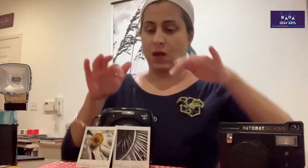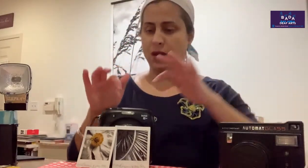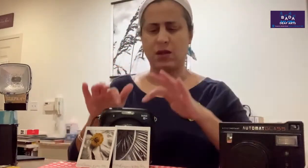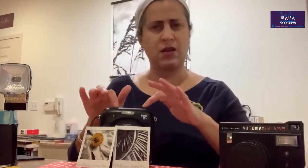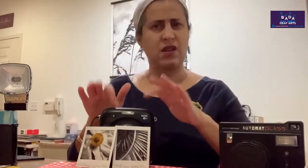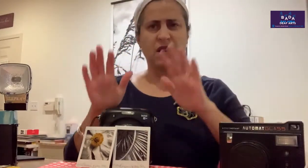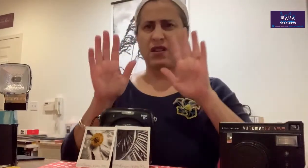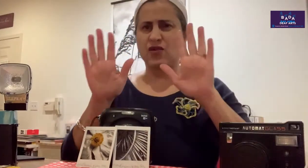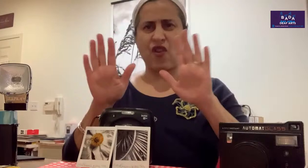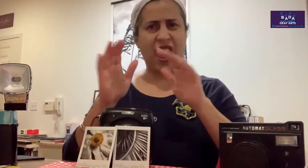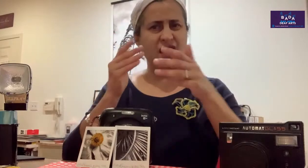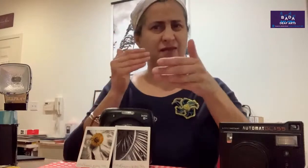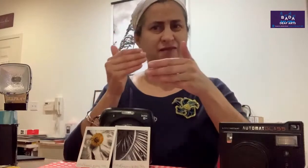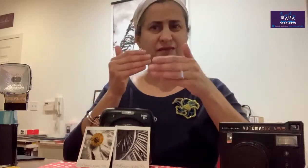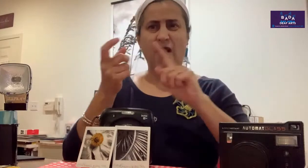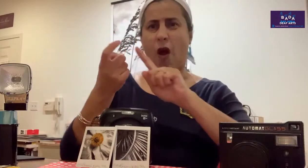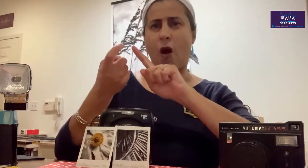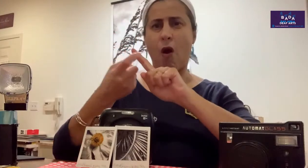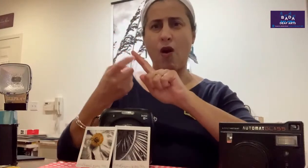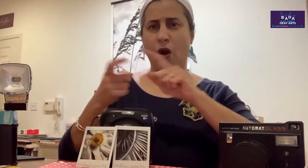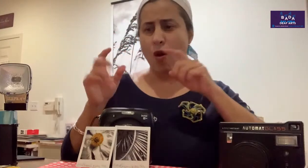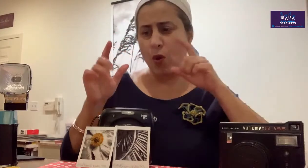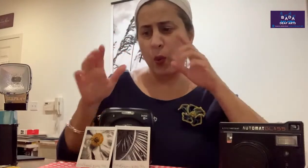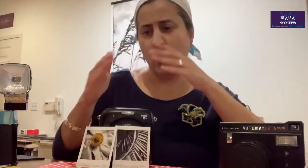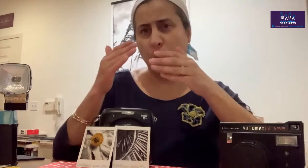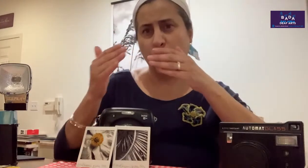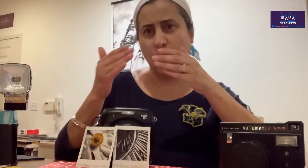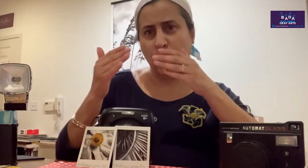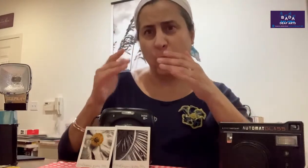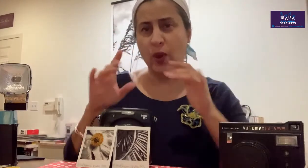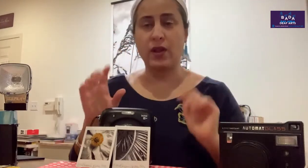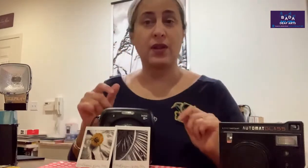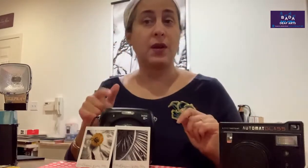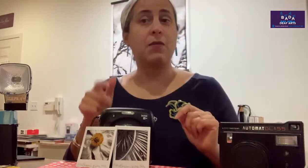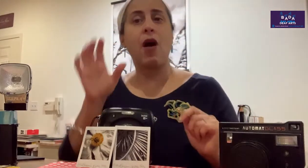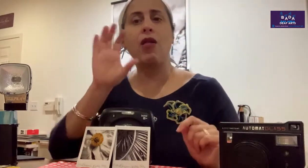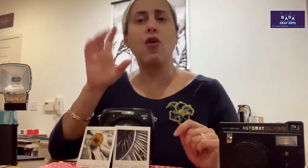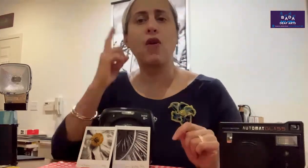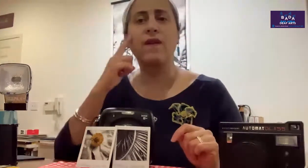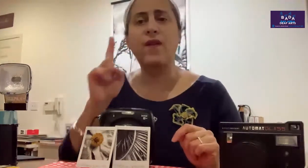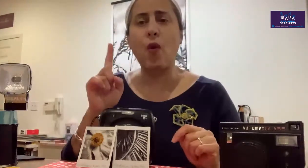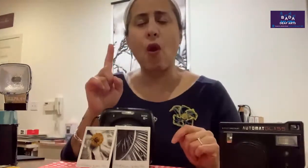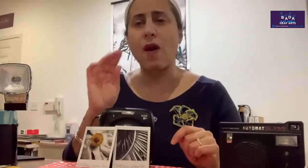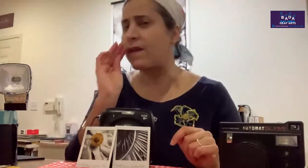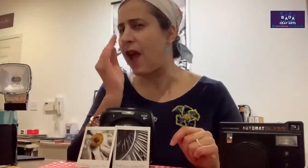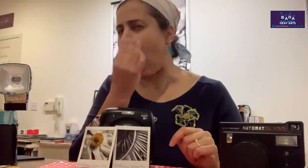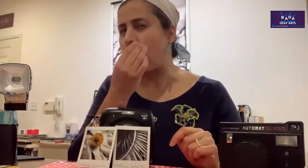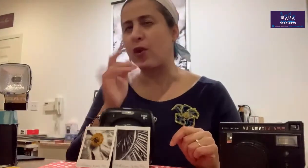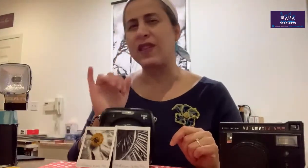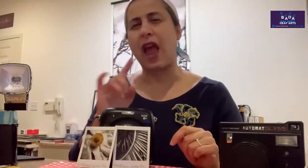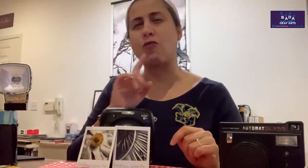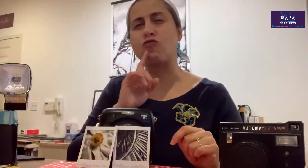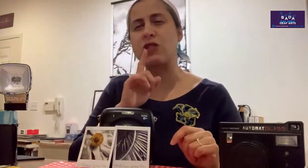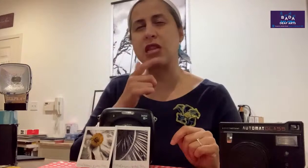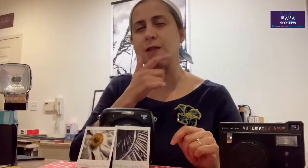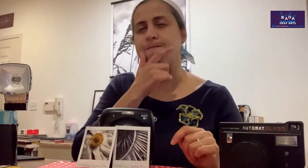So with these, I was walking, just on a walk, and I had my instant camera with me. I was looking for